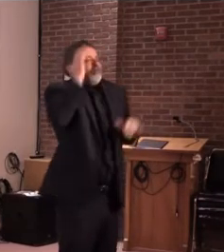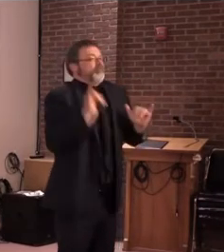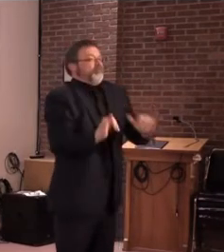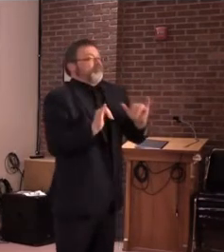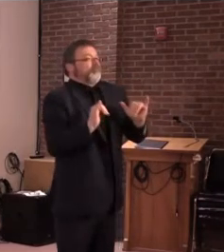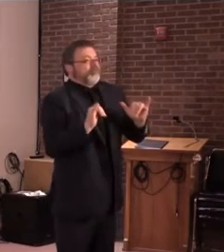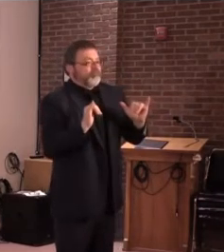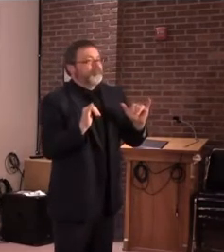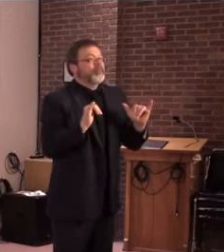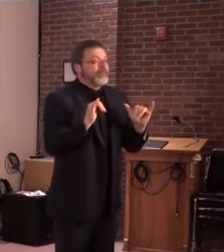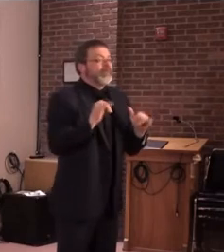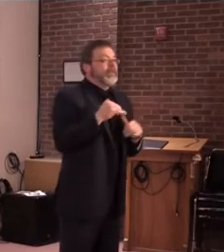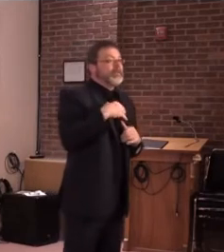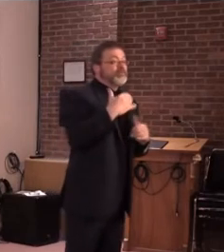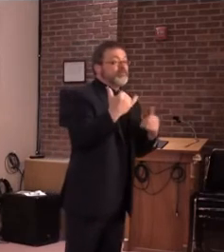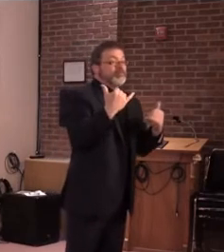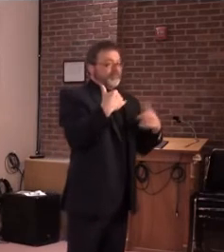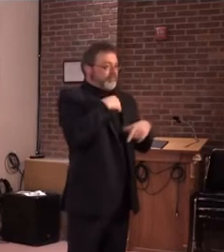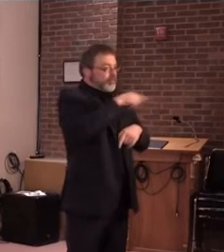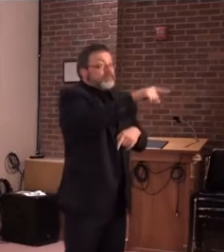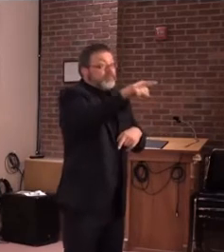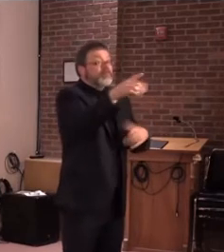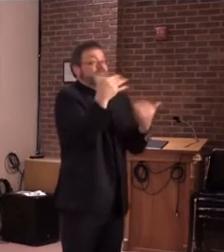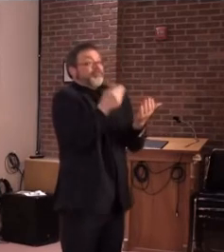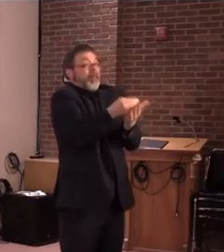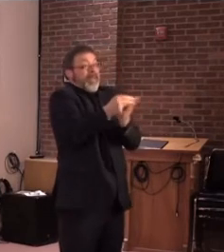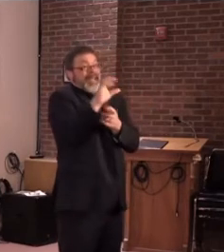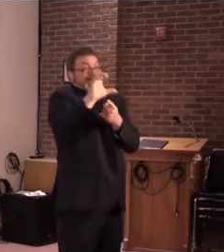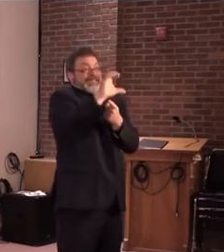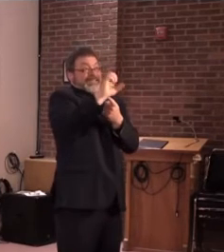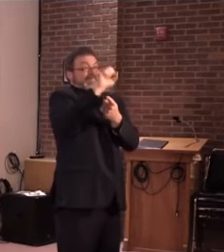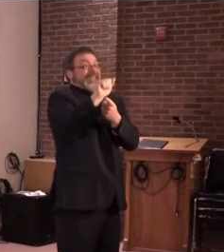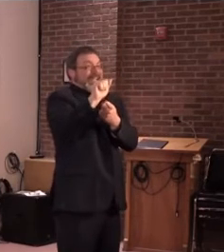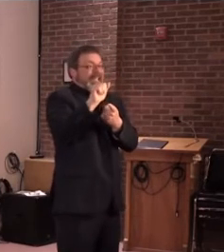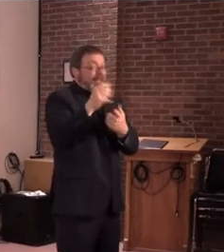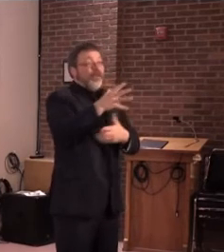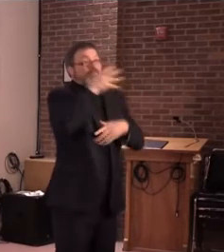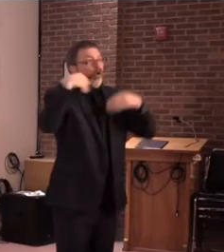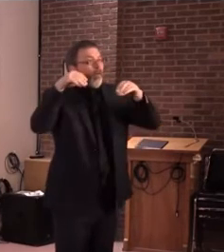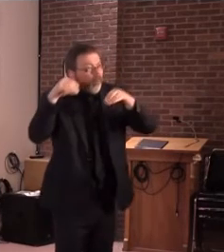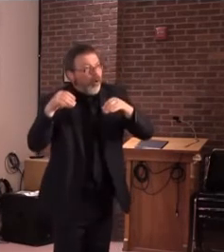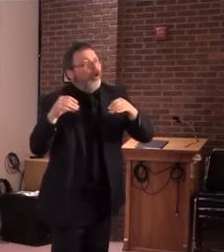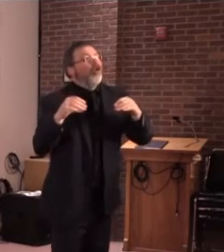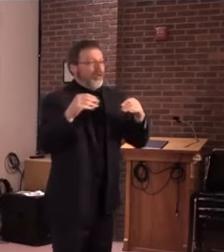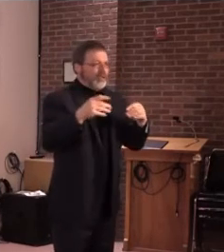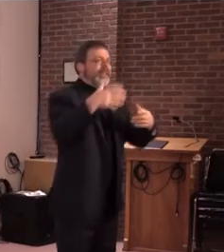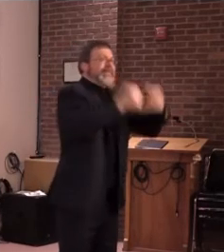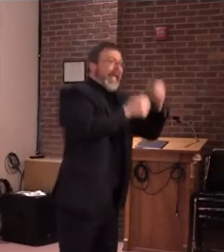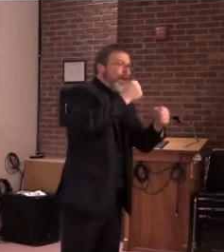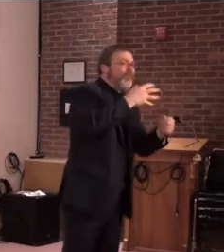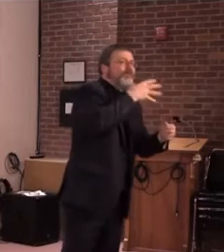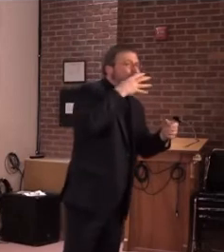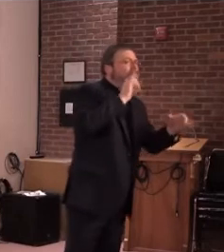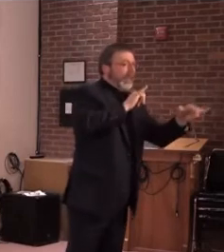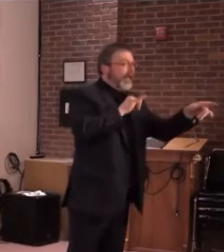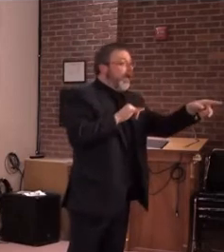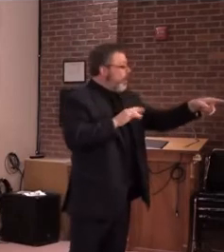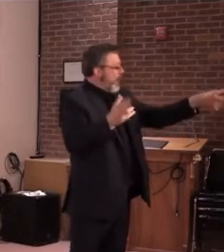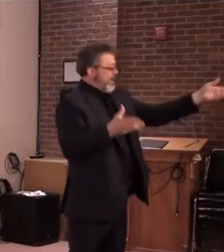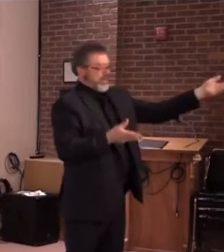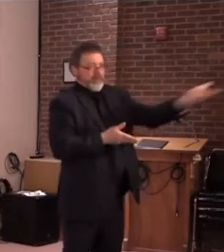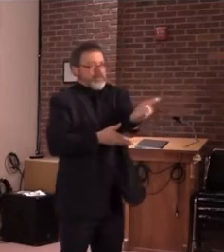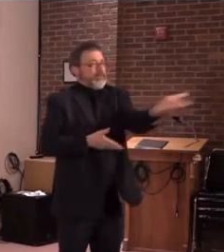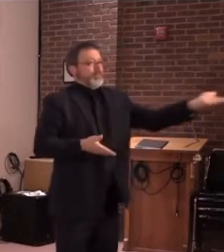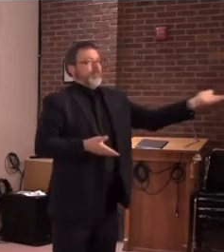CSAs, get to your farmer's market, buy direct from a farm, that we've seen a robust activity with people going to farms